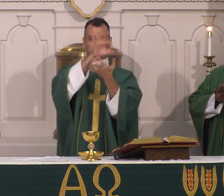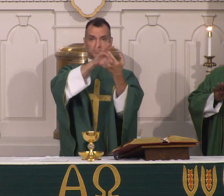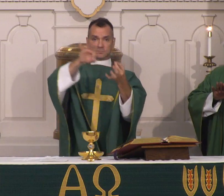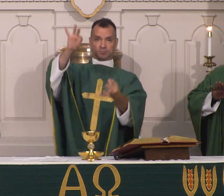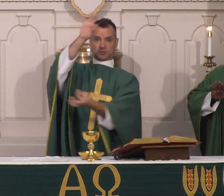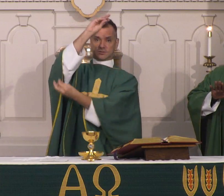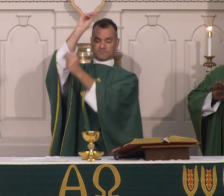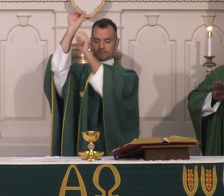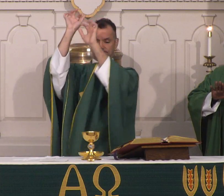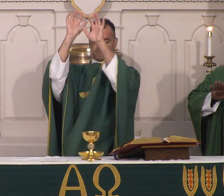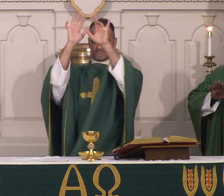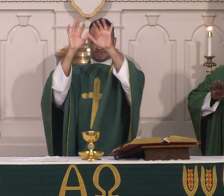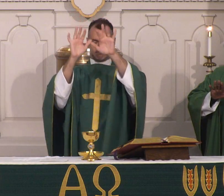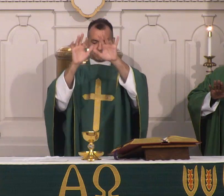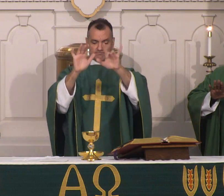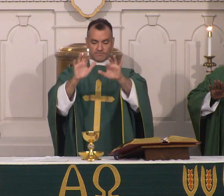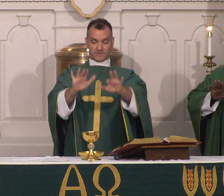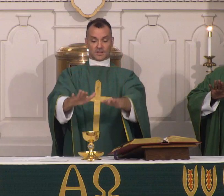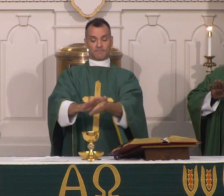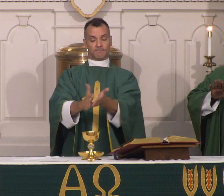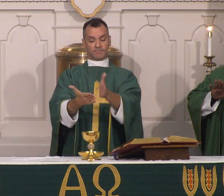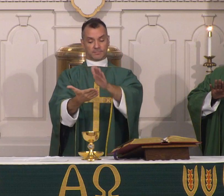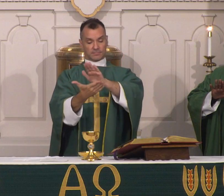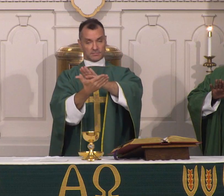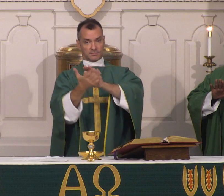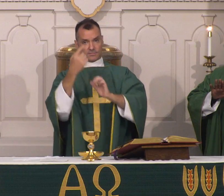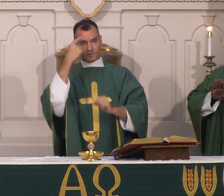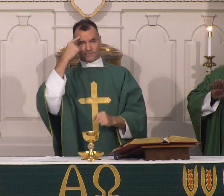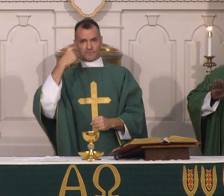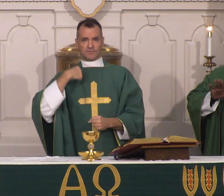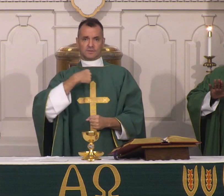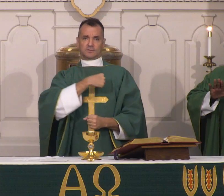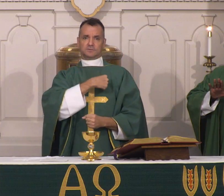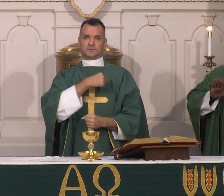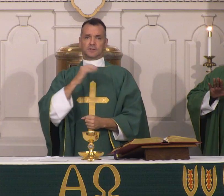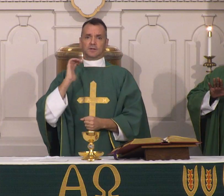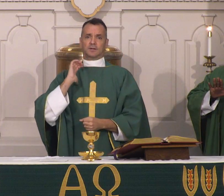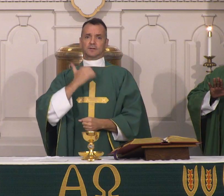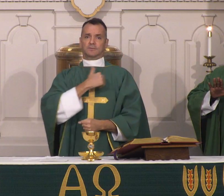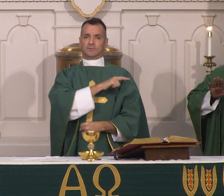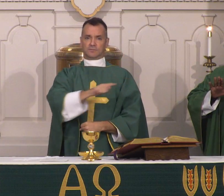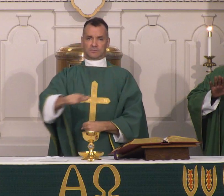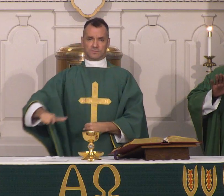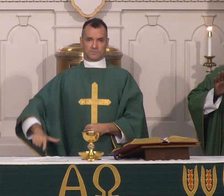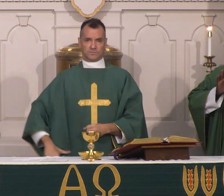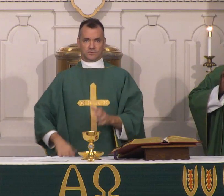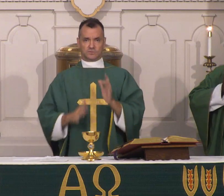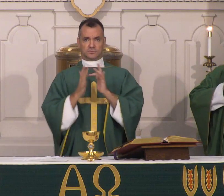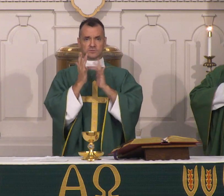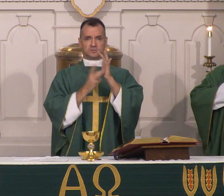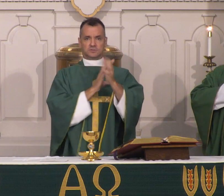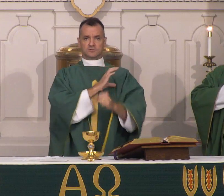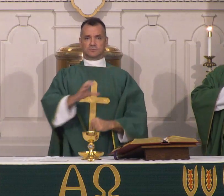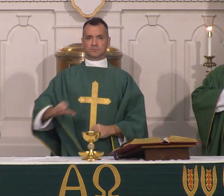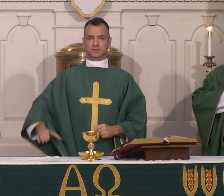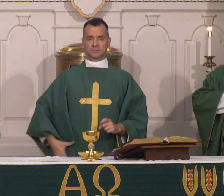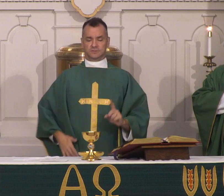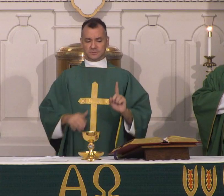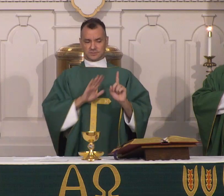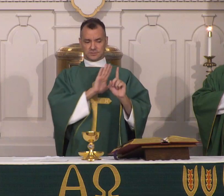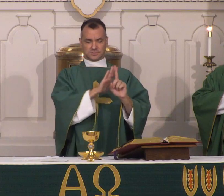your Spirit upon them like the dewfall, so that they may become for us the body and blood of our